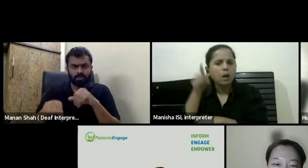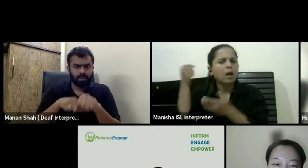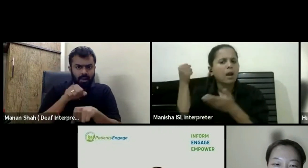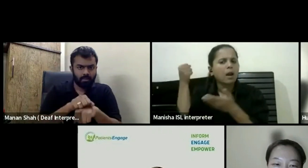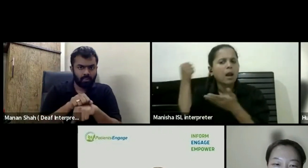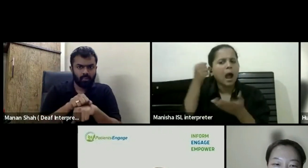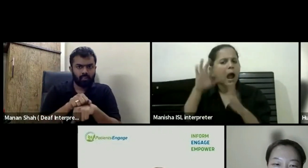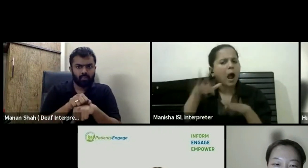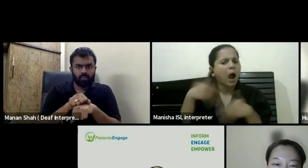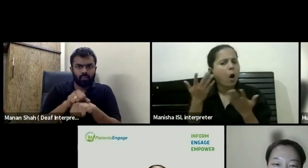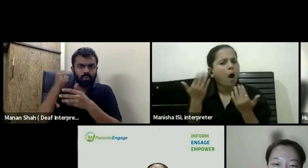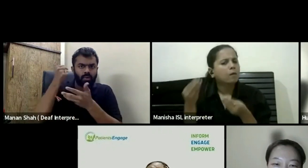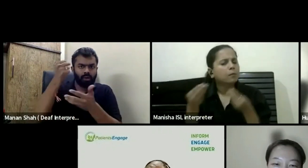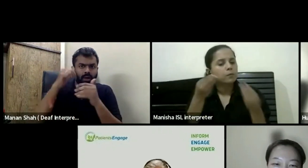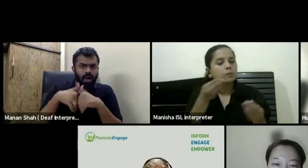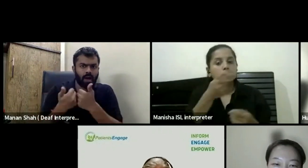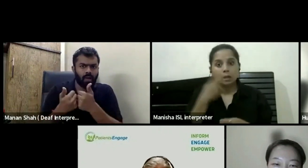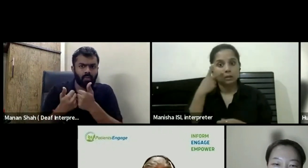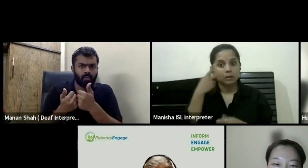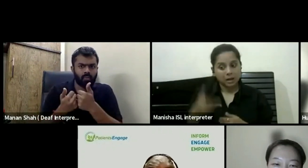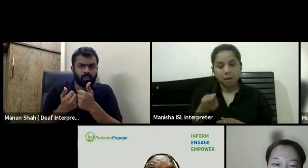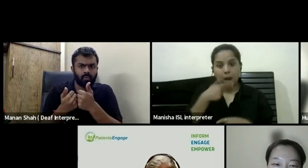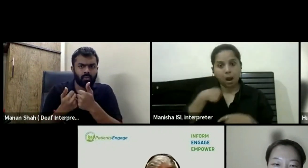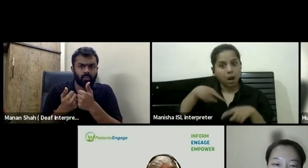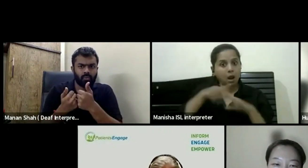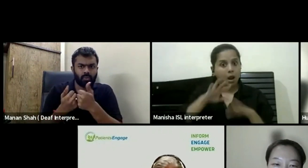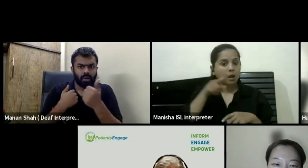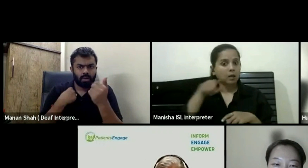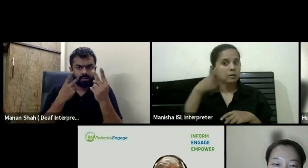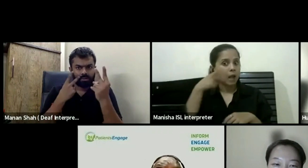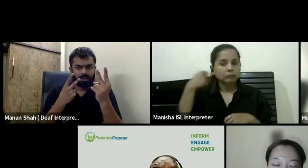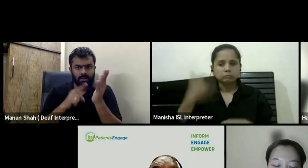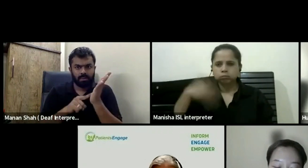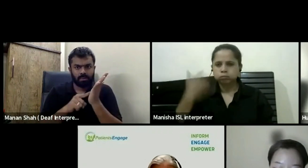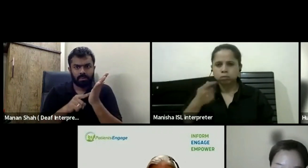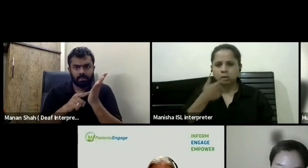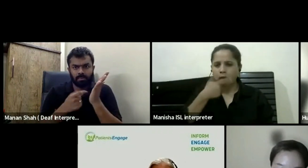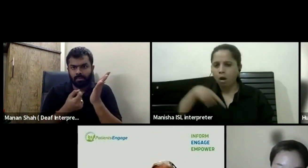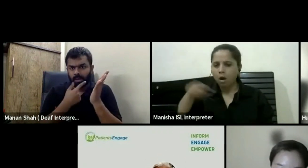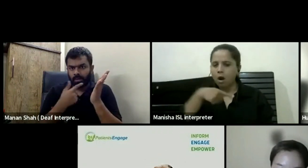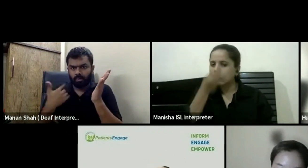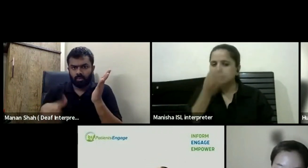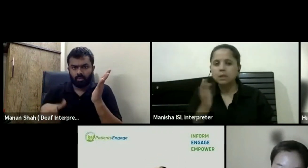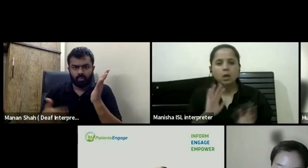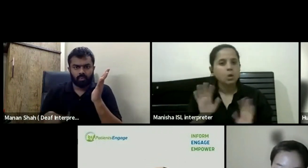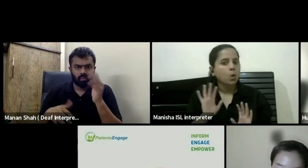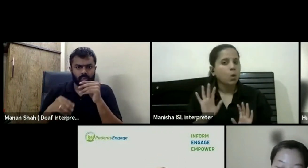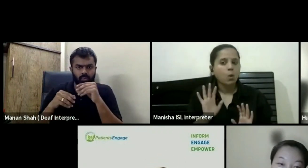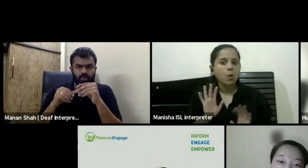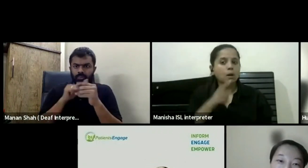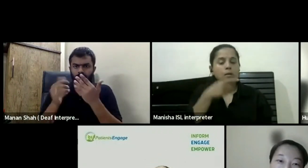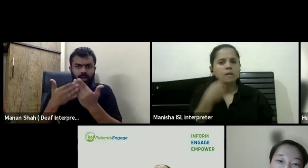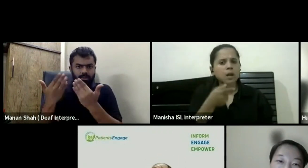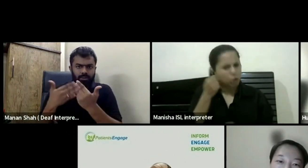the treatments which are available are exorbitantly expensive. So is there a government support